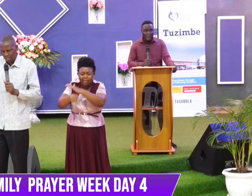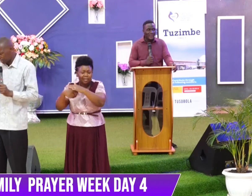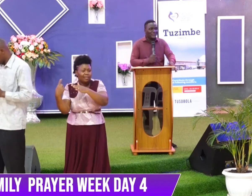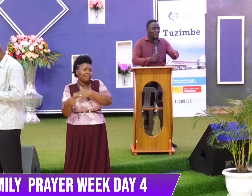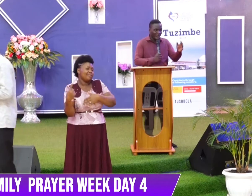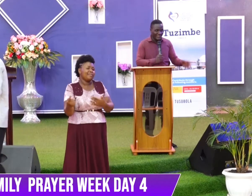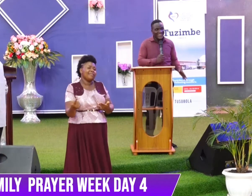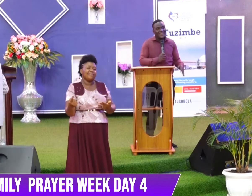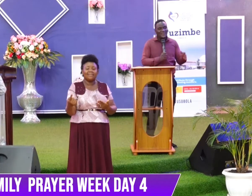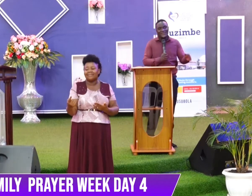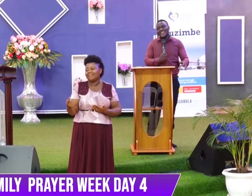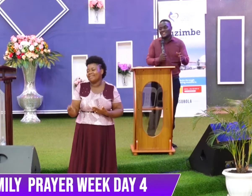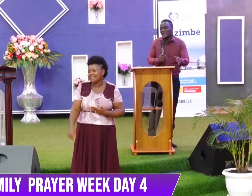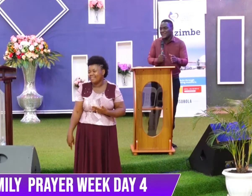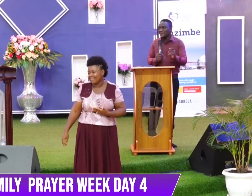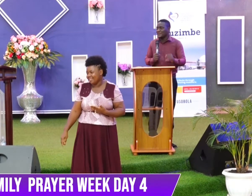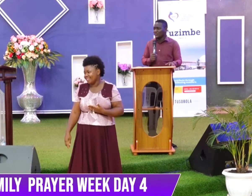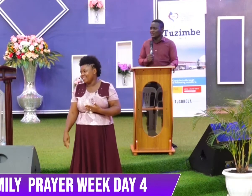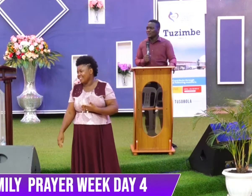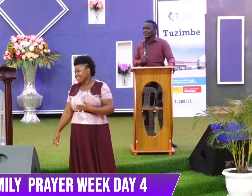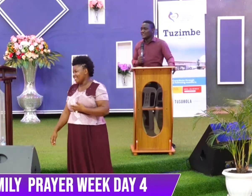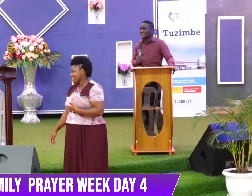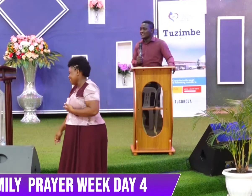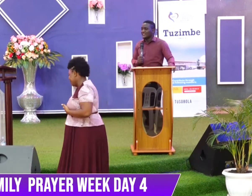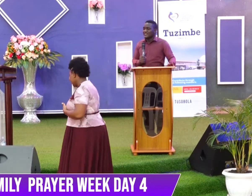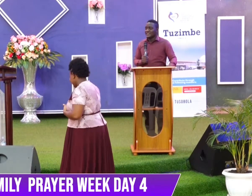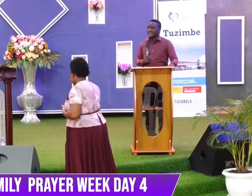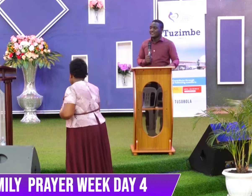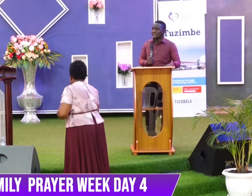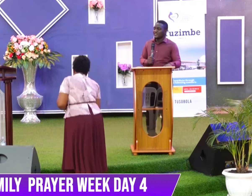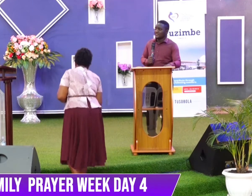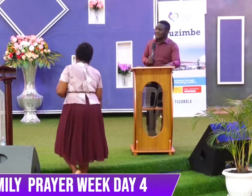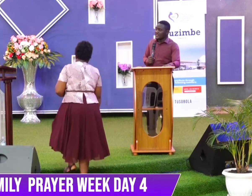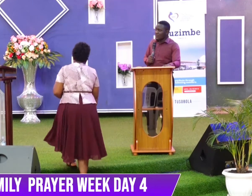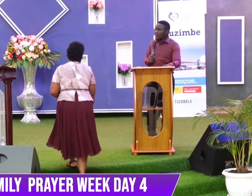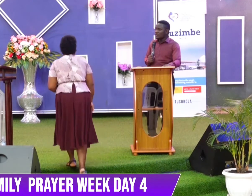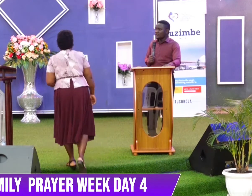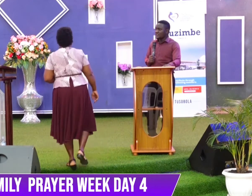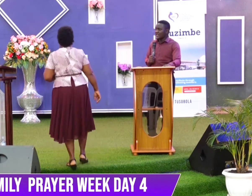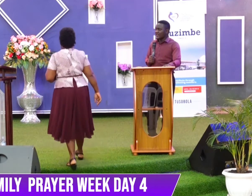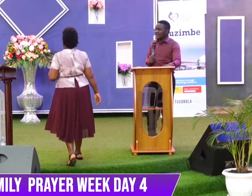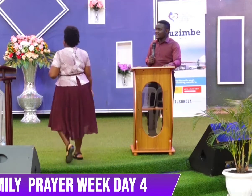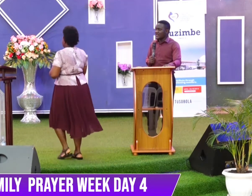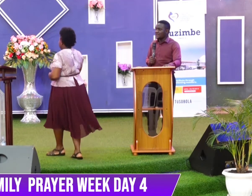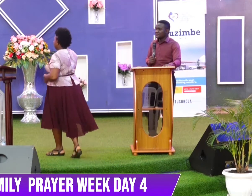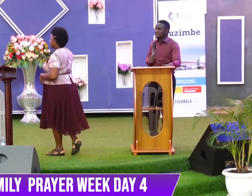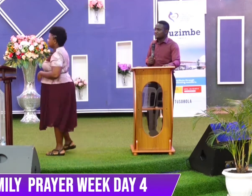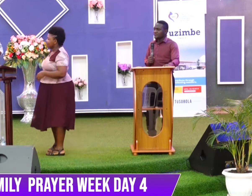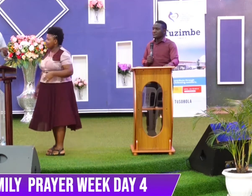you open to... Every door that is opened up for you, who controls their